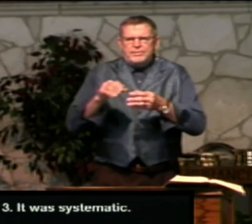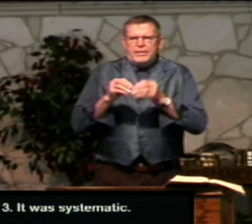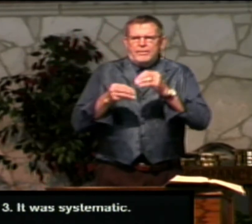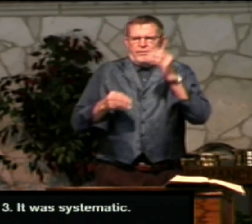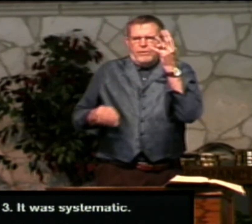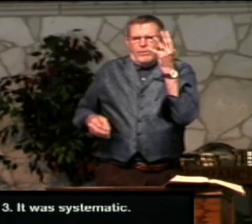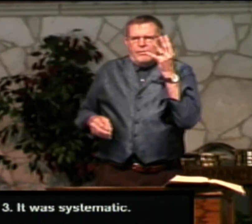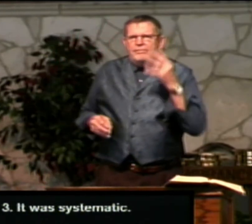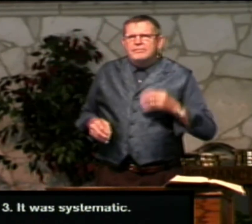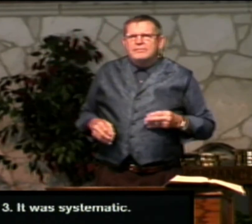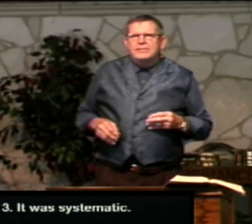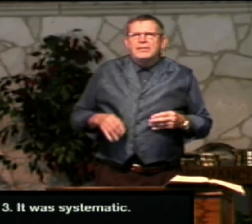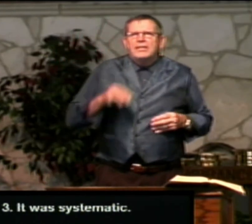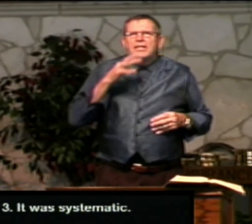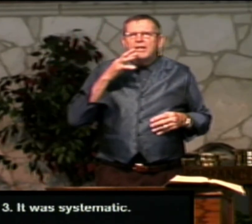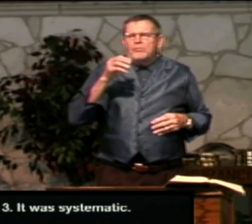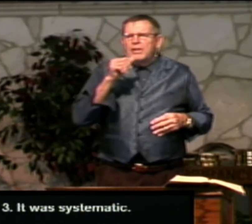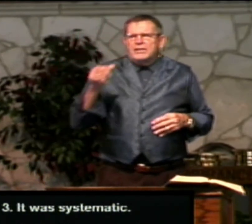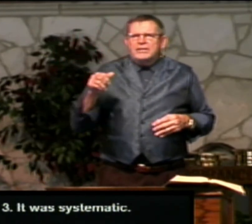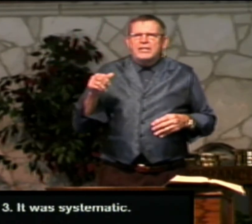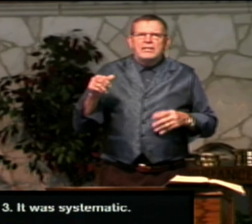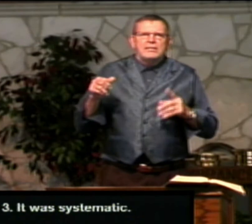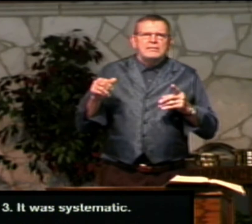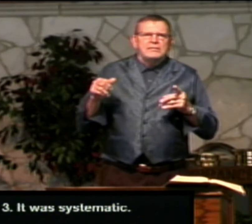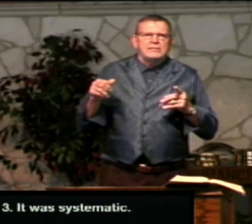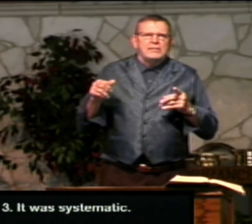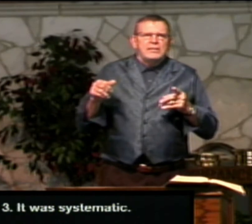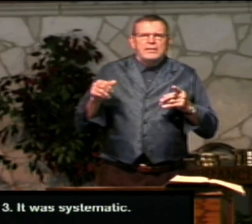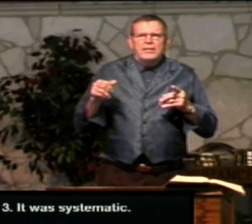That brings me to number four. It was